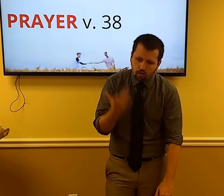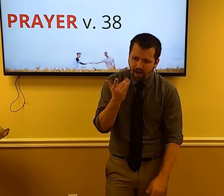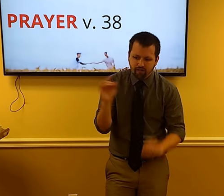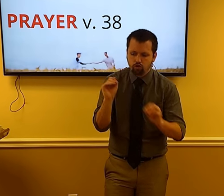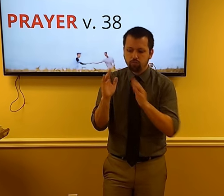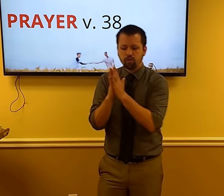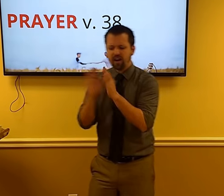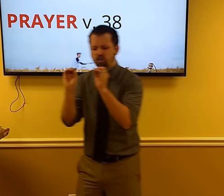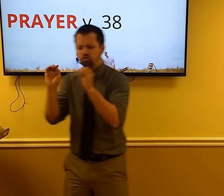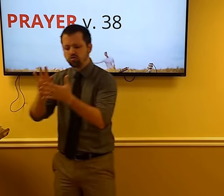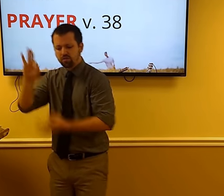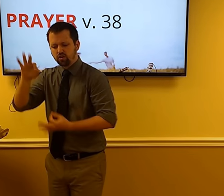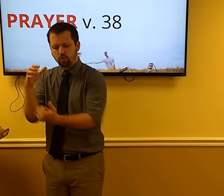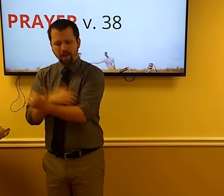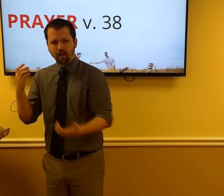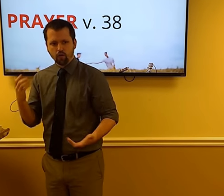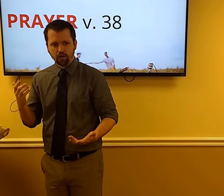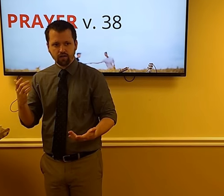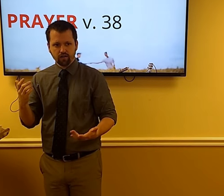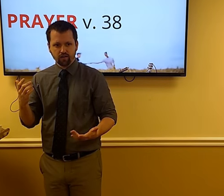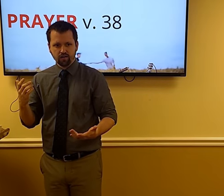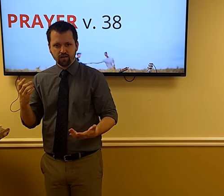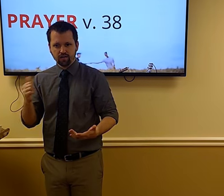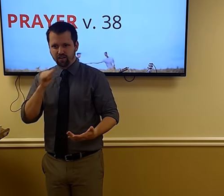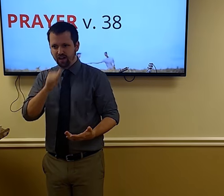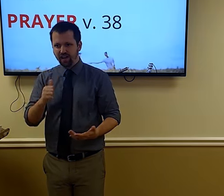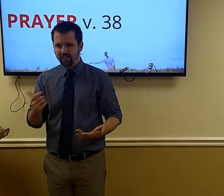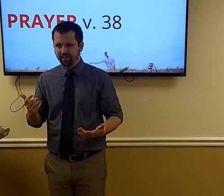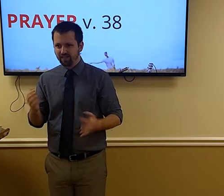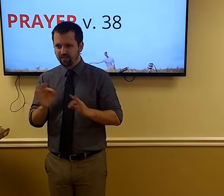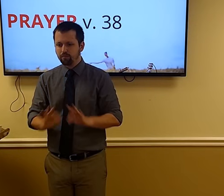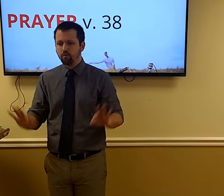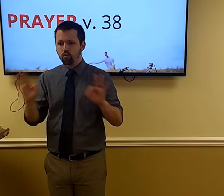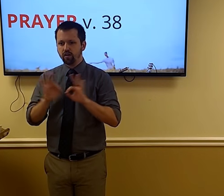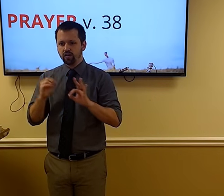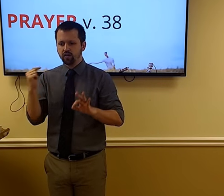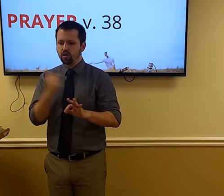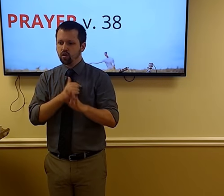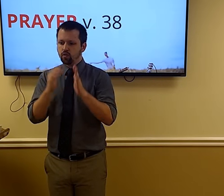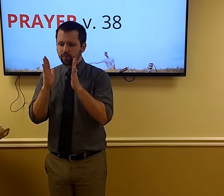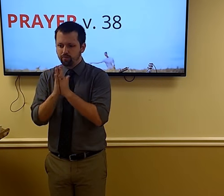Why? No prayer, no spiritual power. God, it's important.